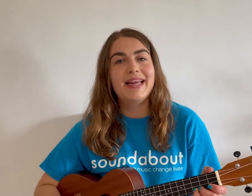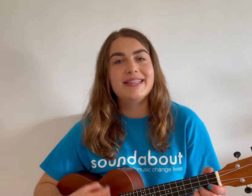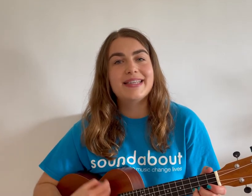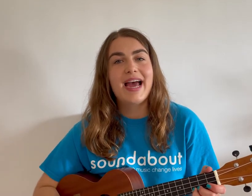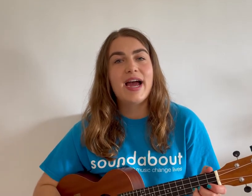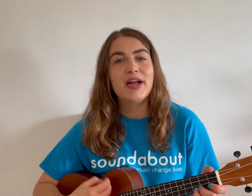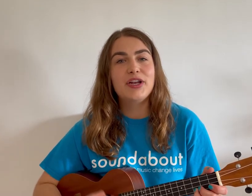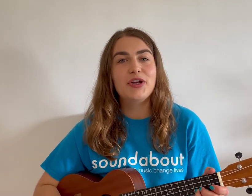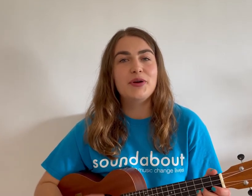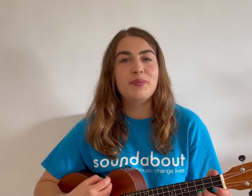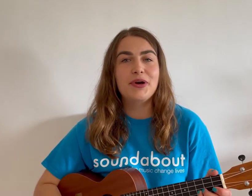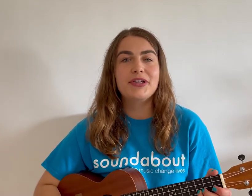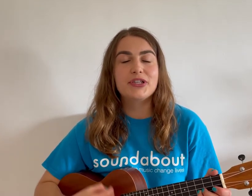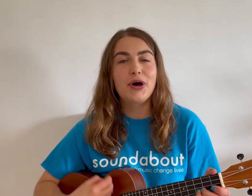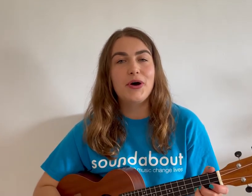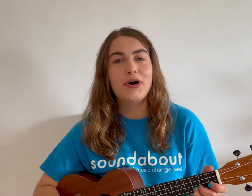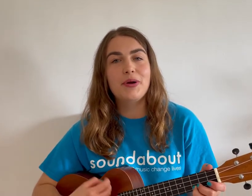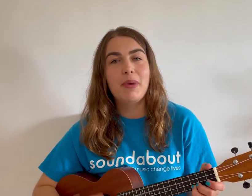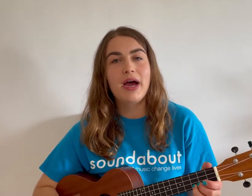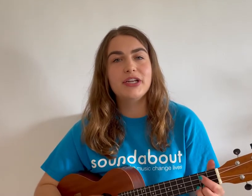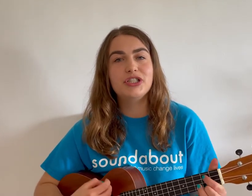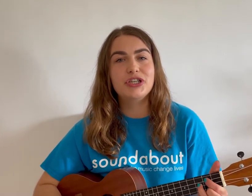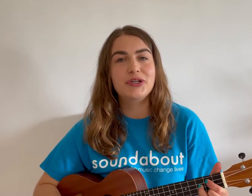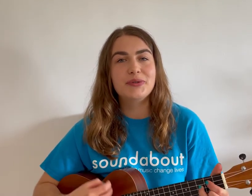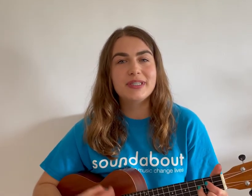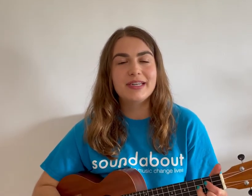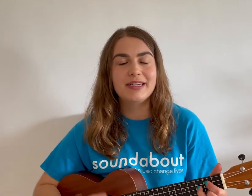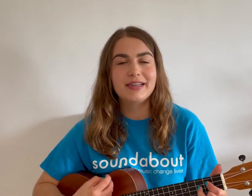Please can you put on my shoes?